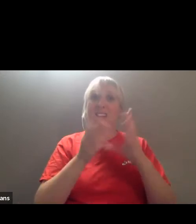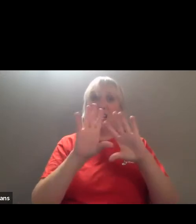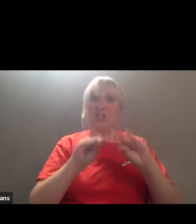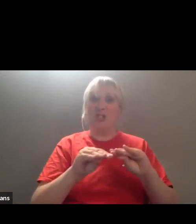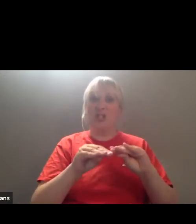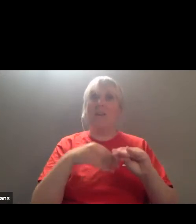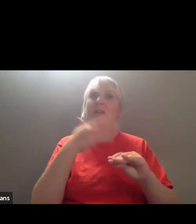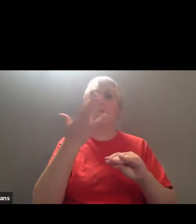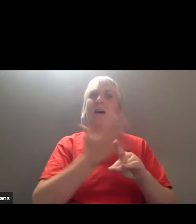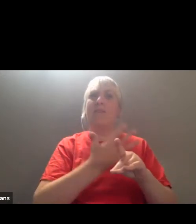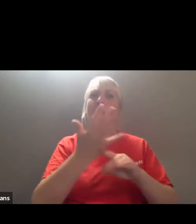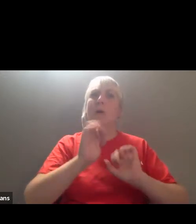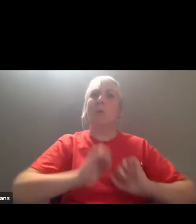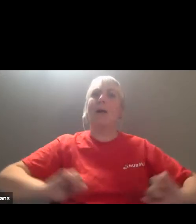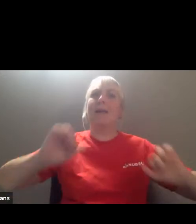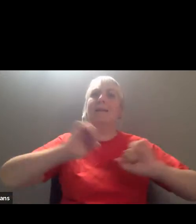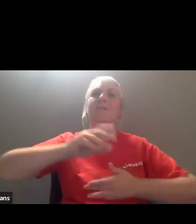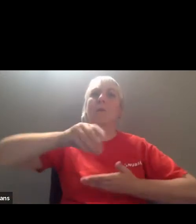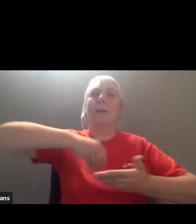of